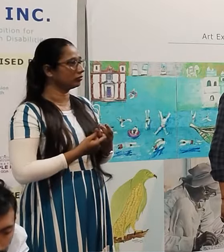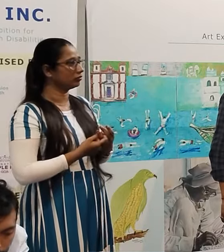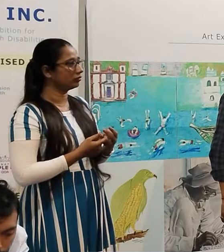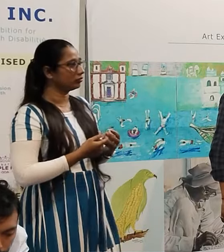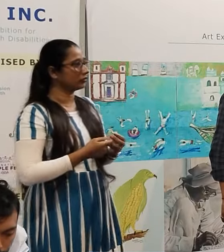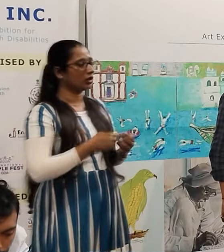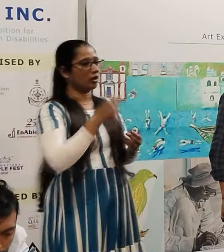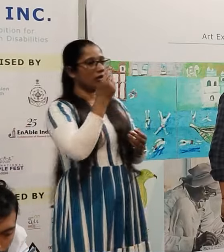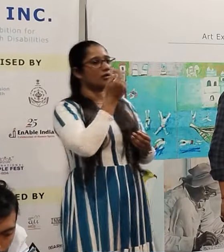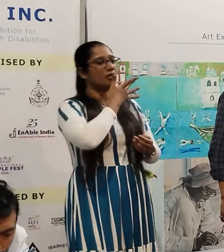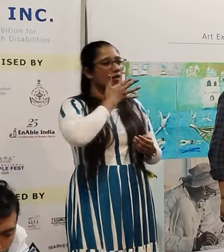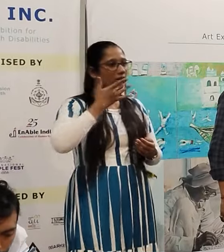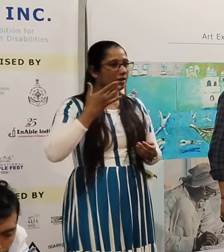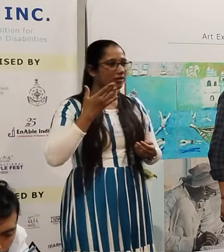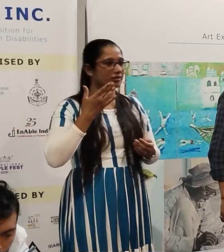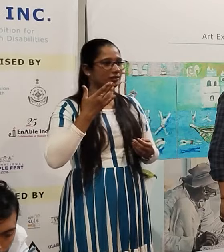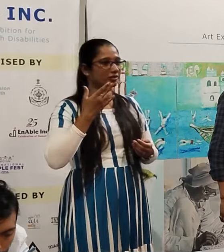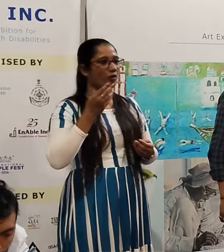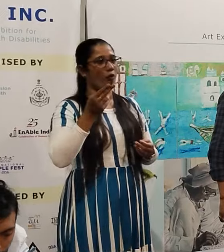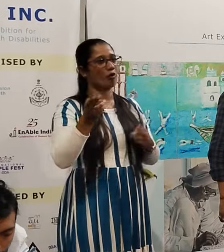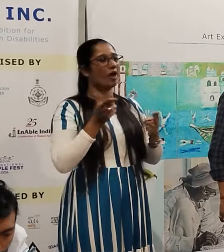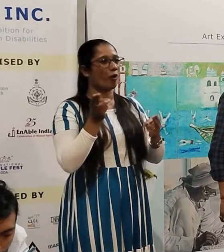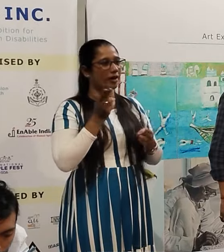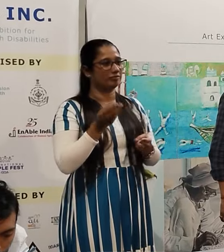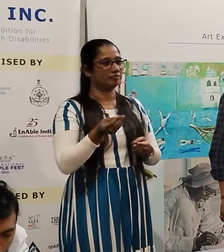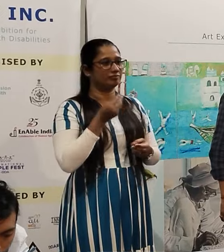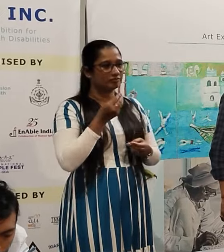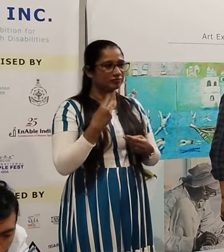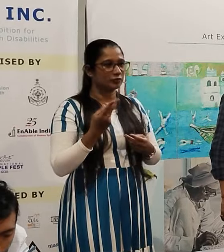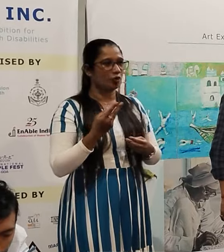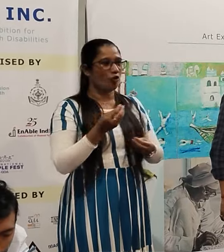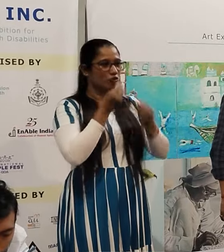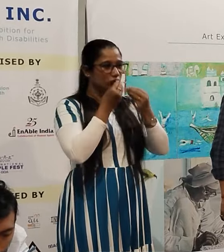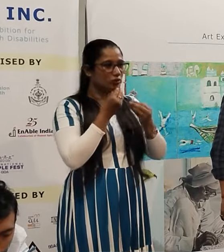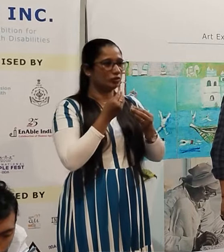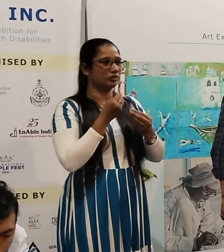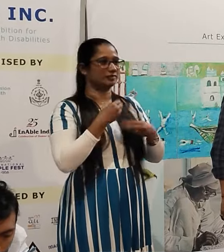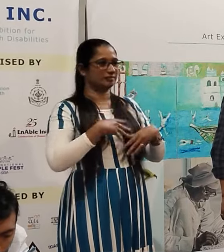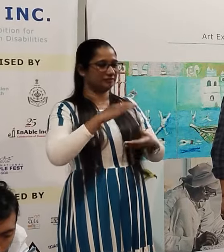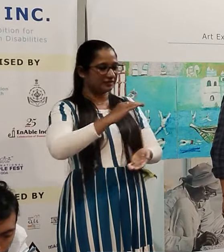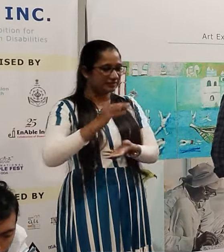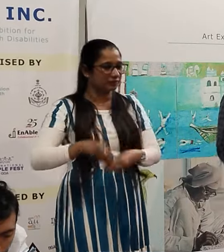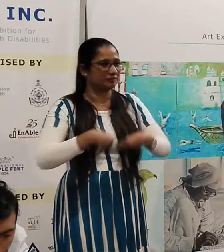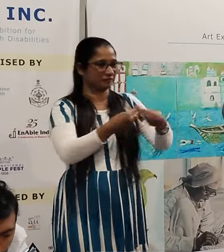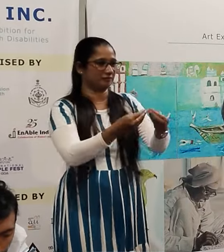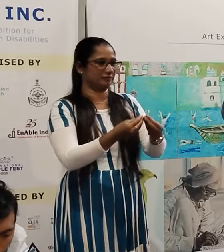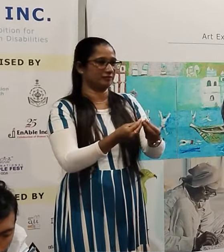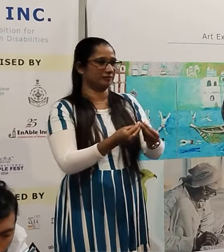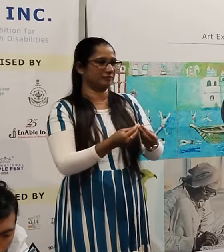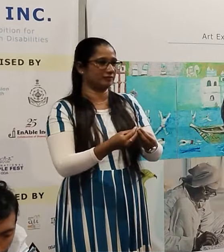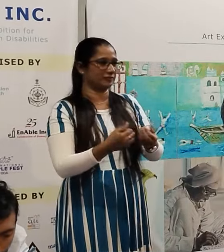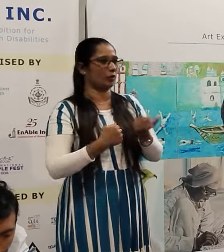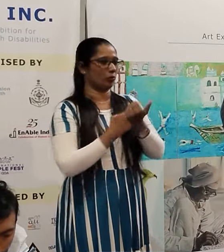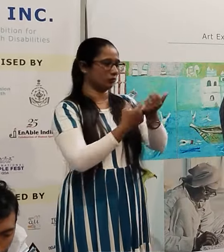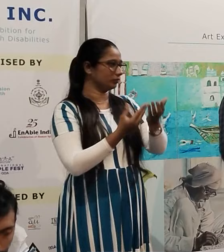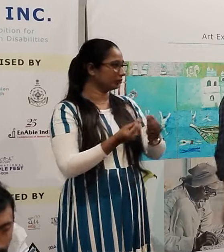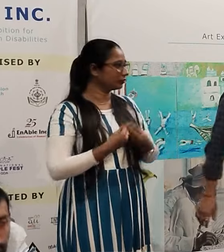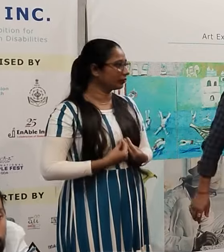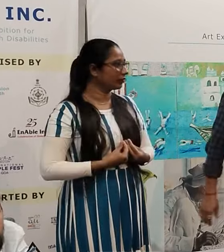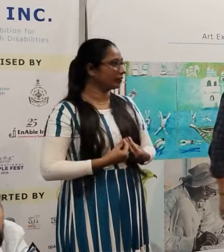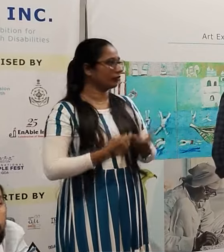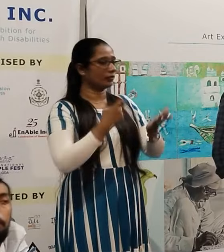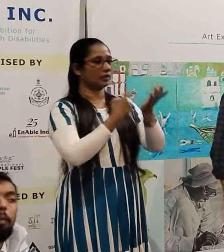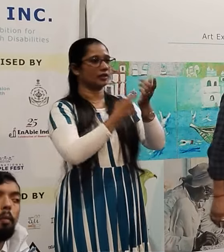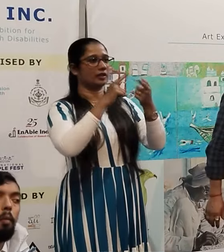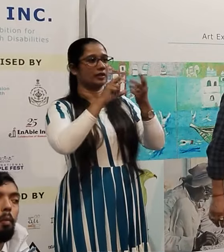Also, the Colors Restaurant, who supported us with the entire beverages and food for today. Not here.